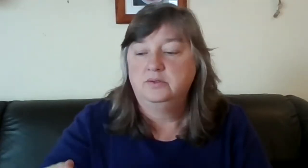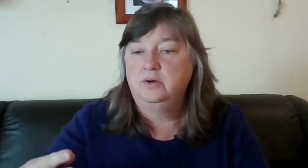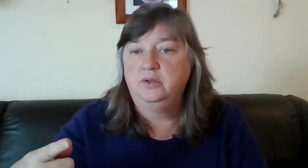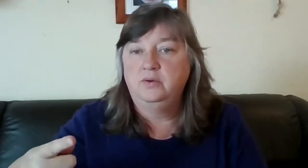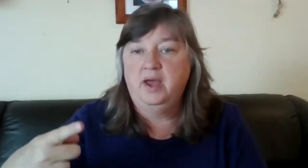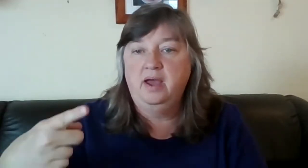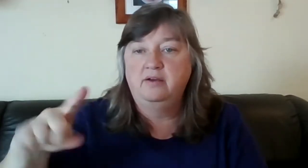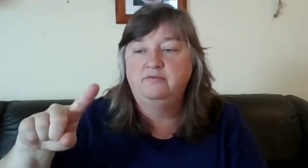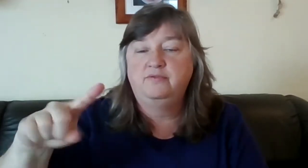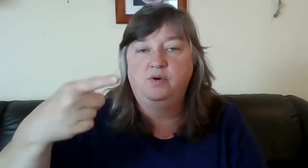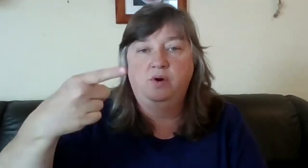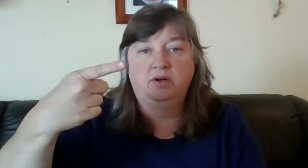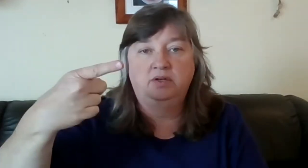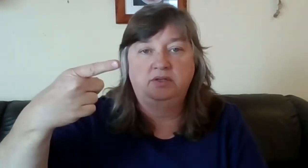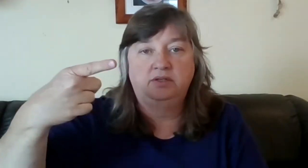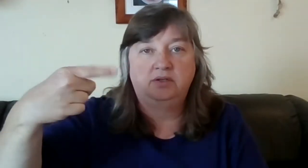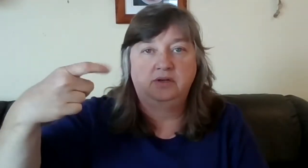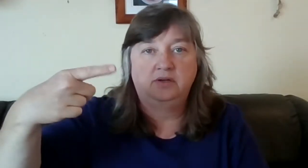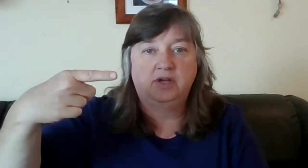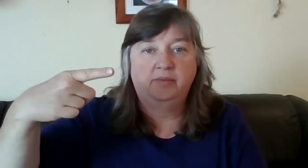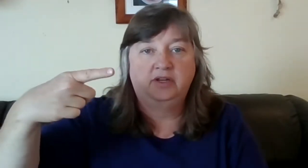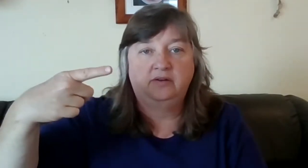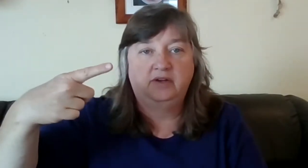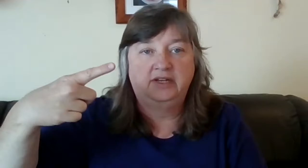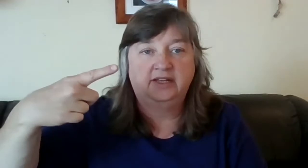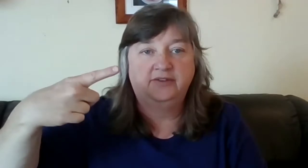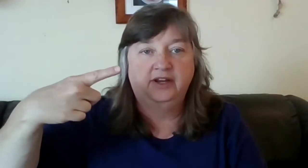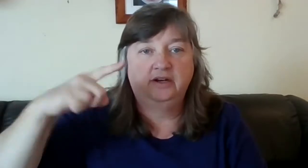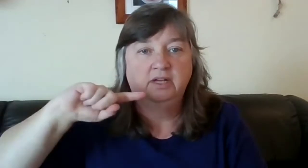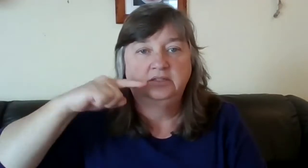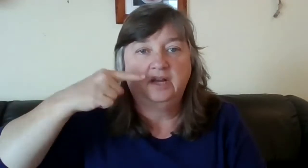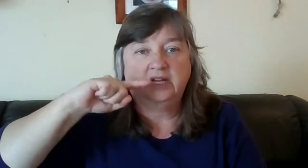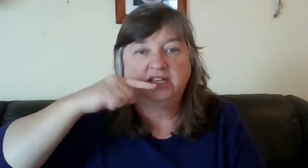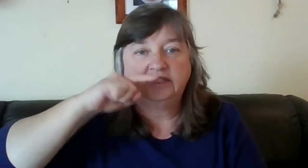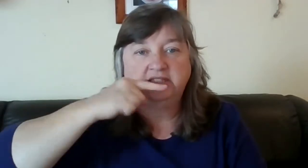So you have your dominant index finger,